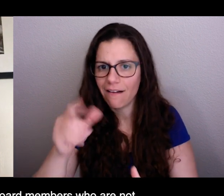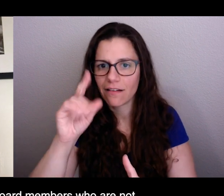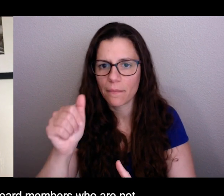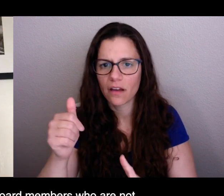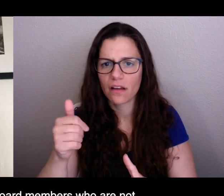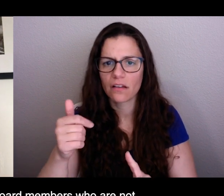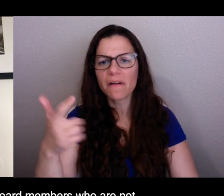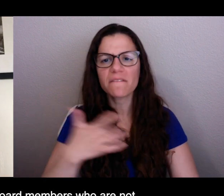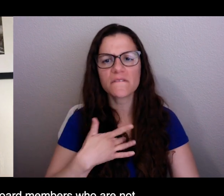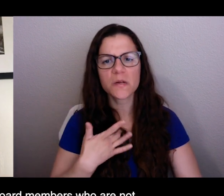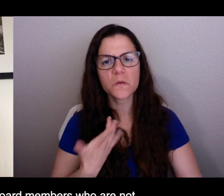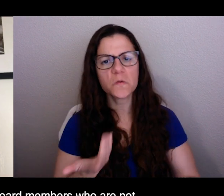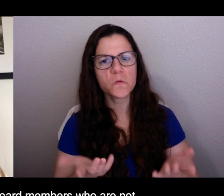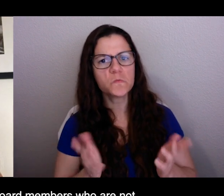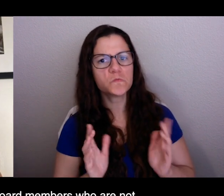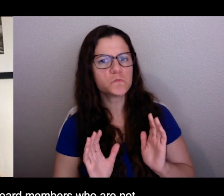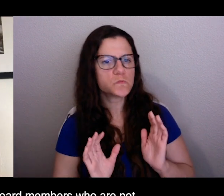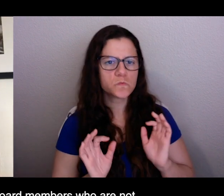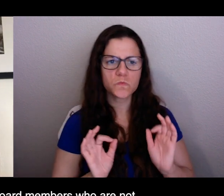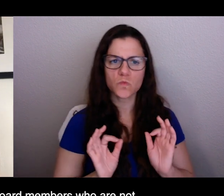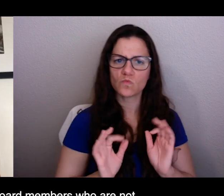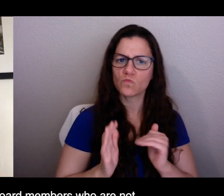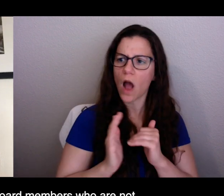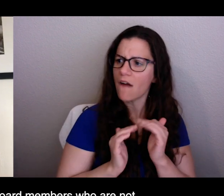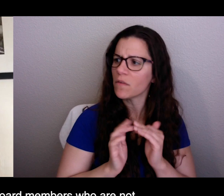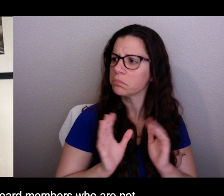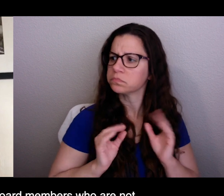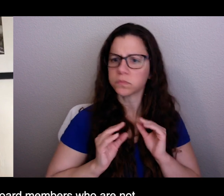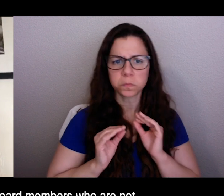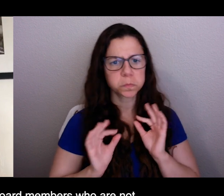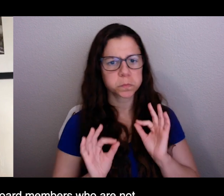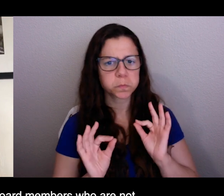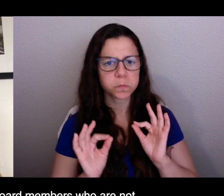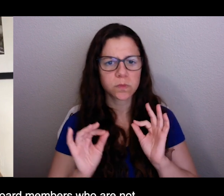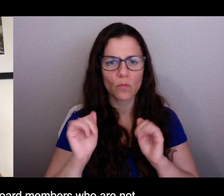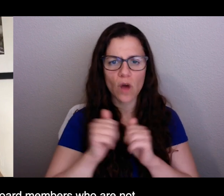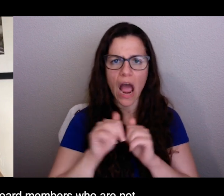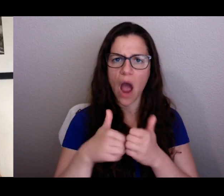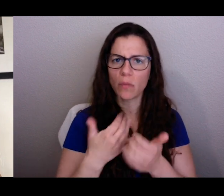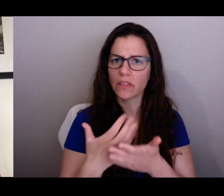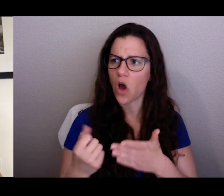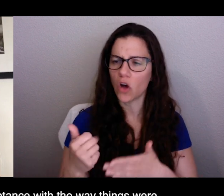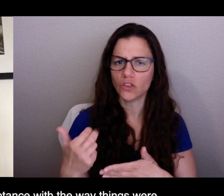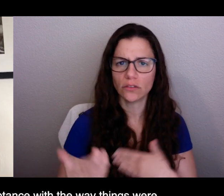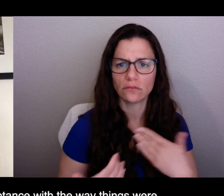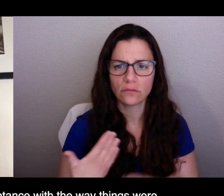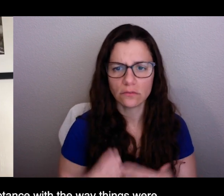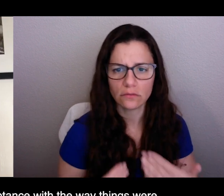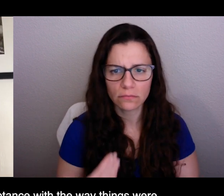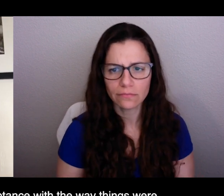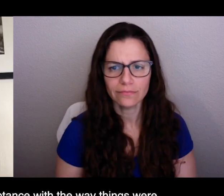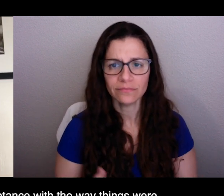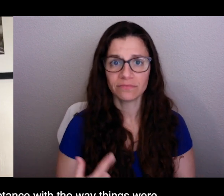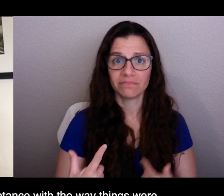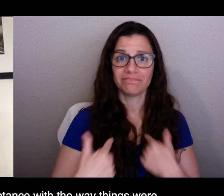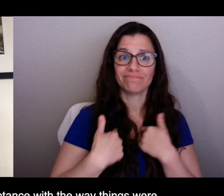relationships with their fellow board members who are not disabled really allowed them to feel a degree of comfort